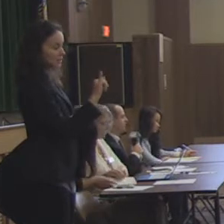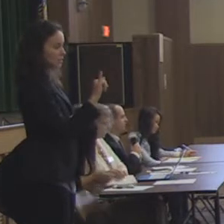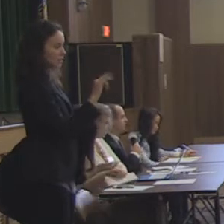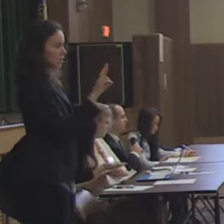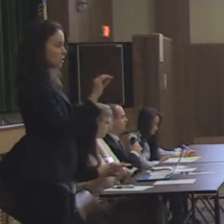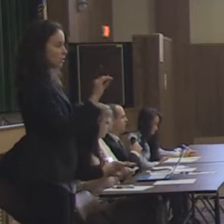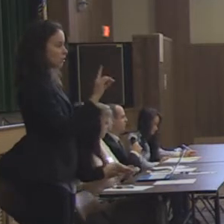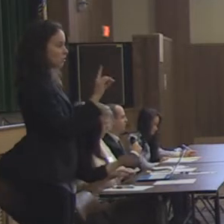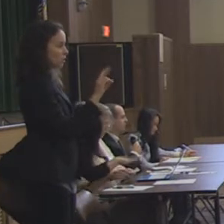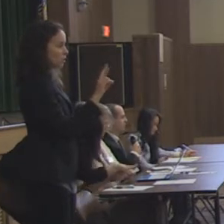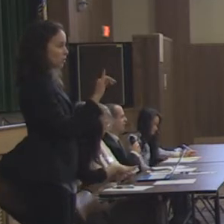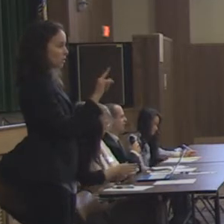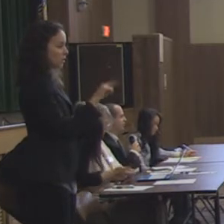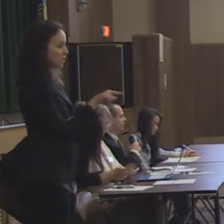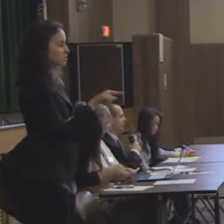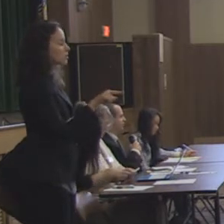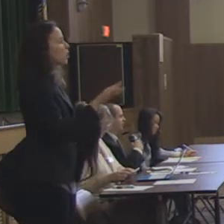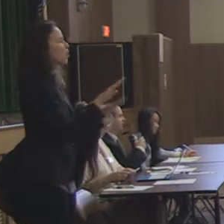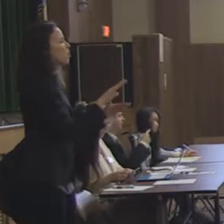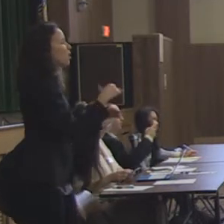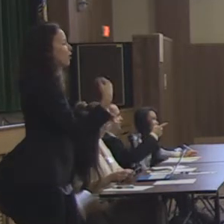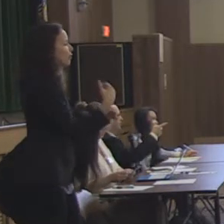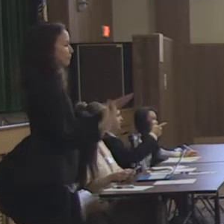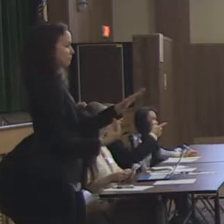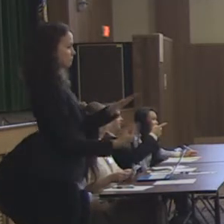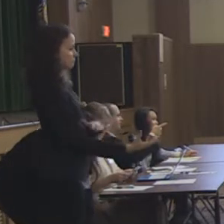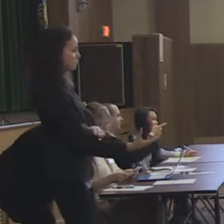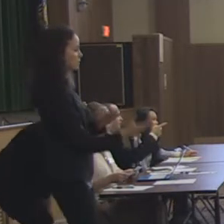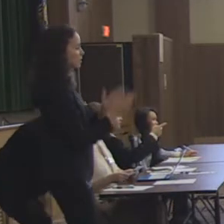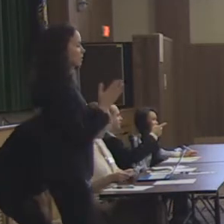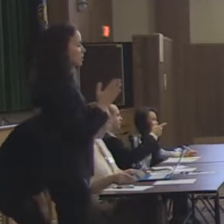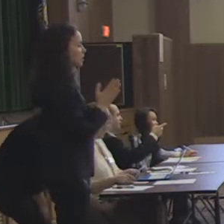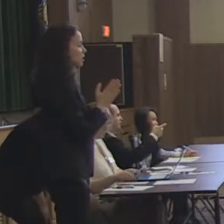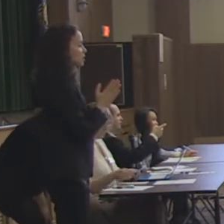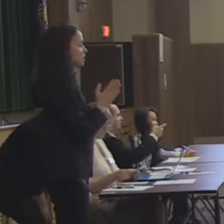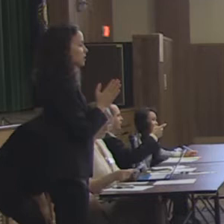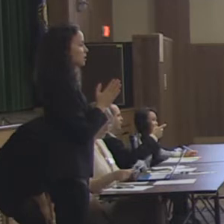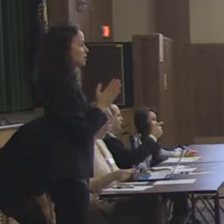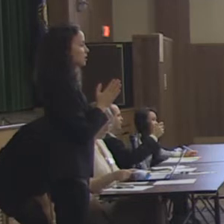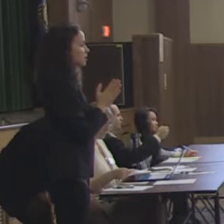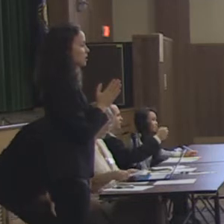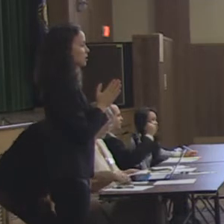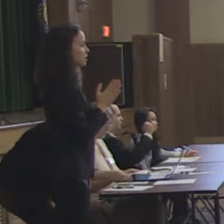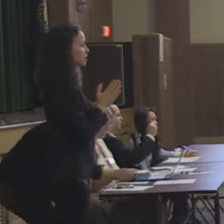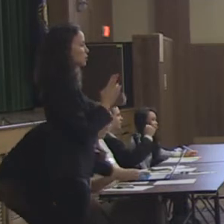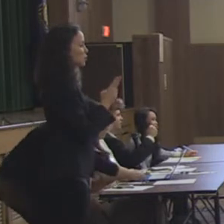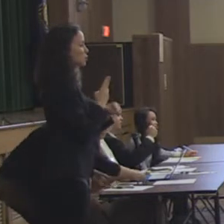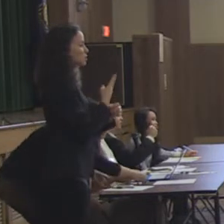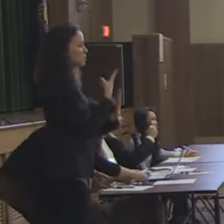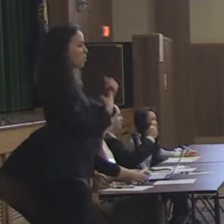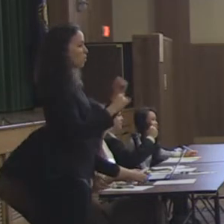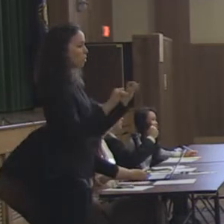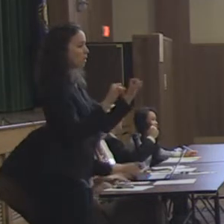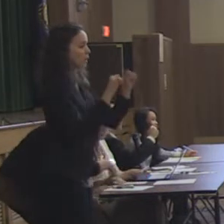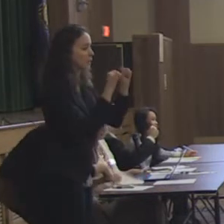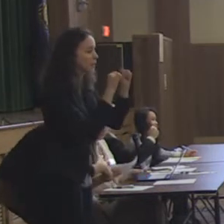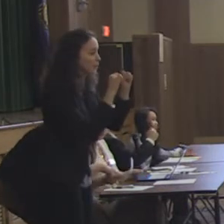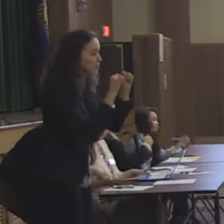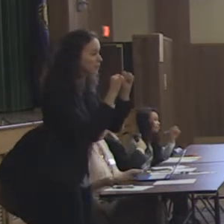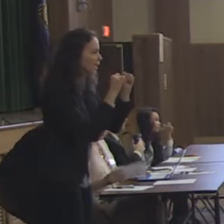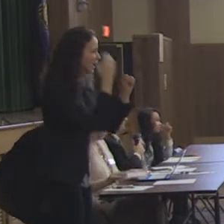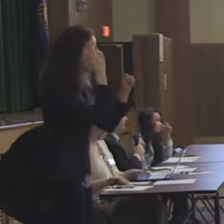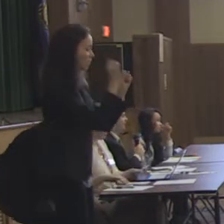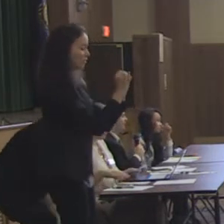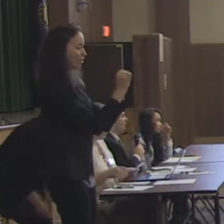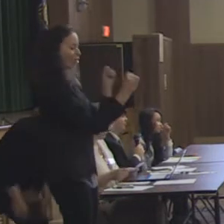And also just a quick housekeeping thing. If we can try to talk into both microphones, I know it's set up a little bit